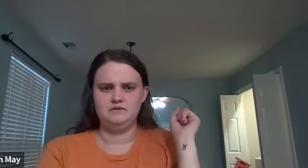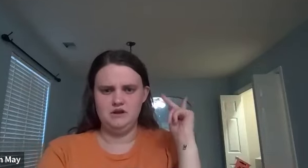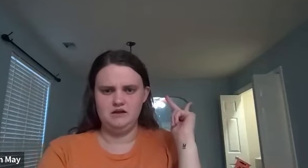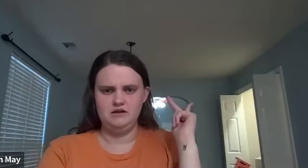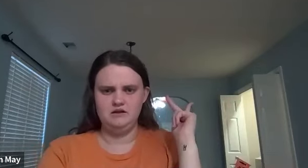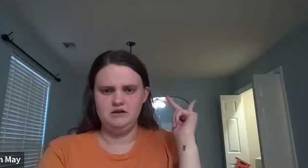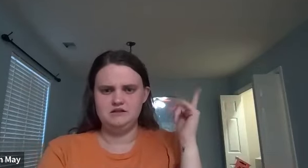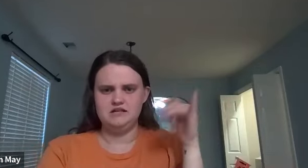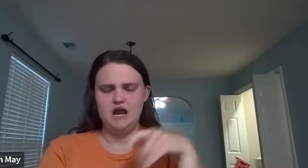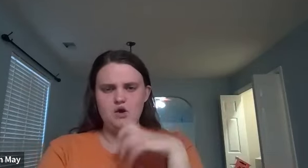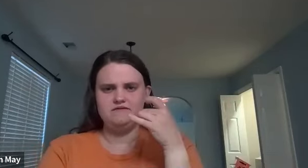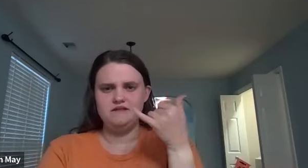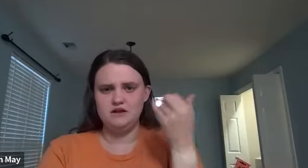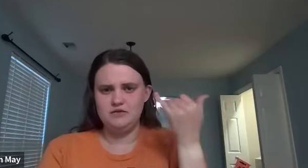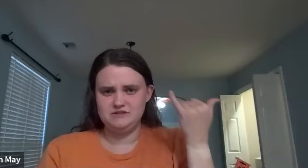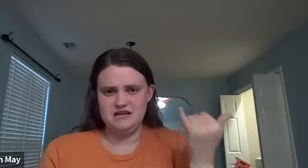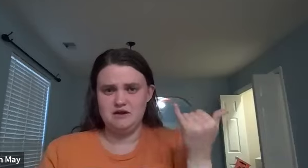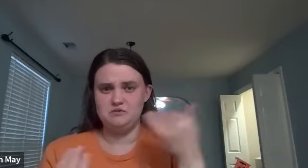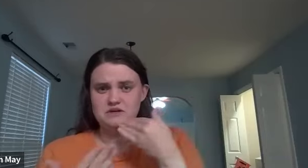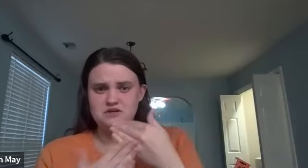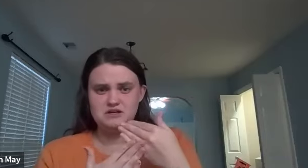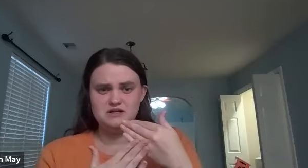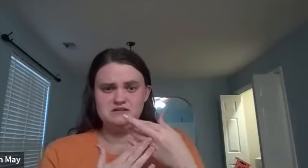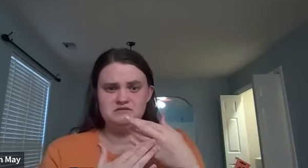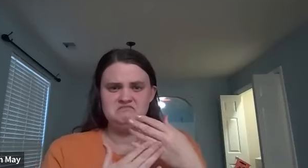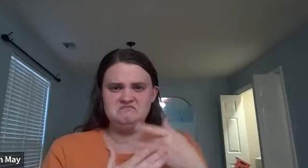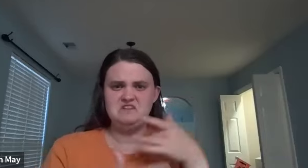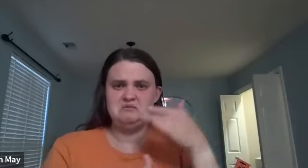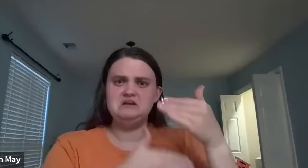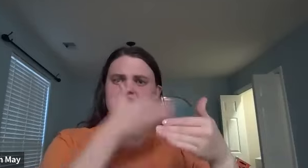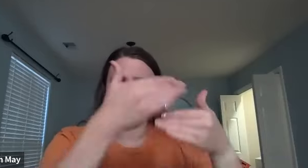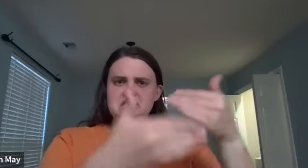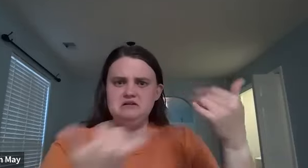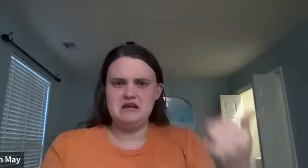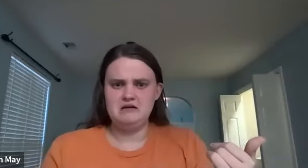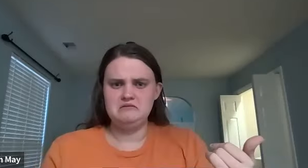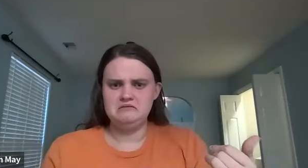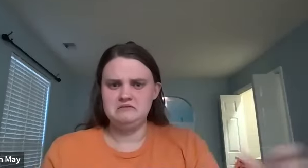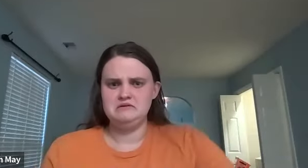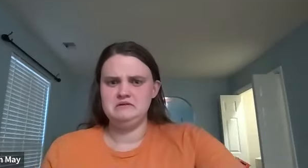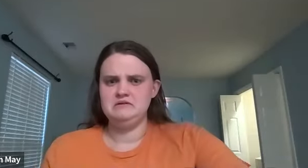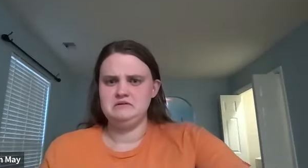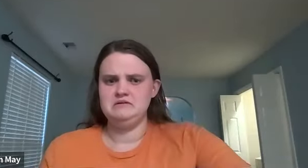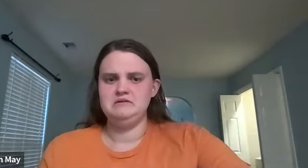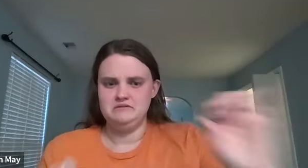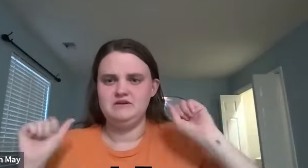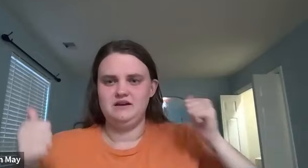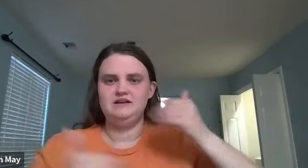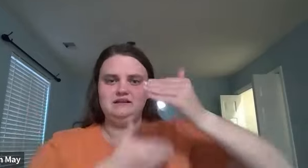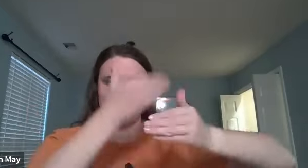Okay. So how are we feeling on those now? Are we good? Feel like we can continue now? Okay,